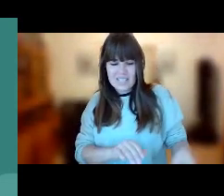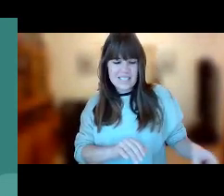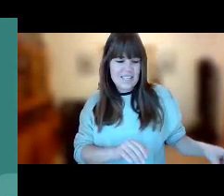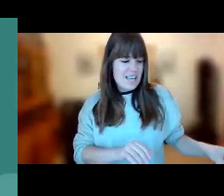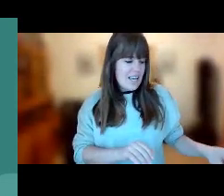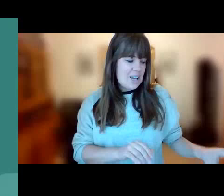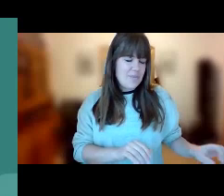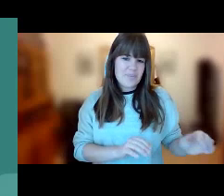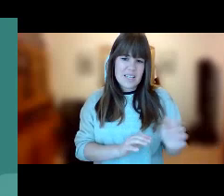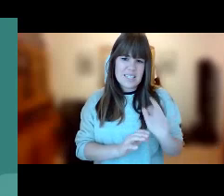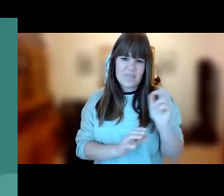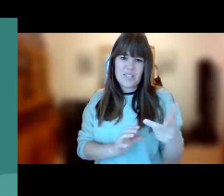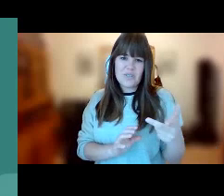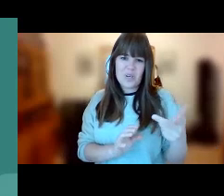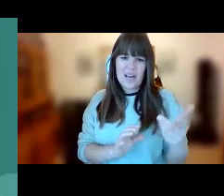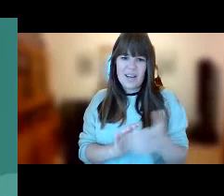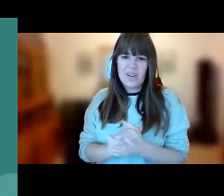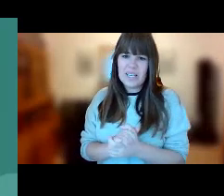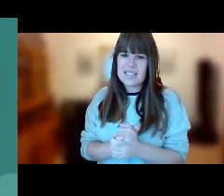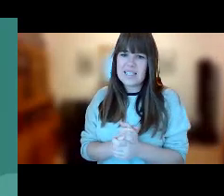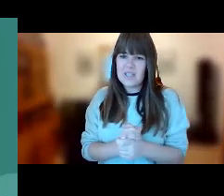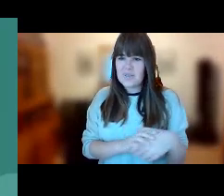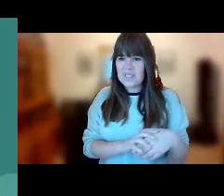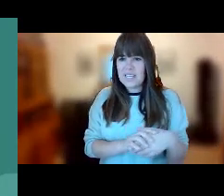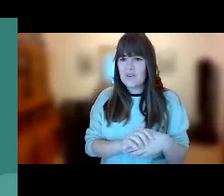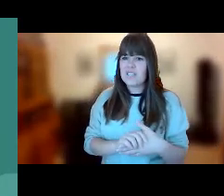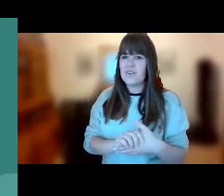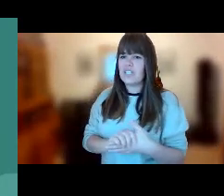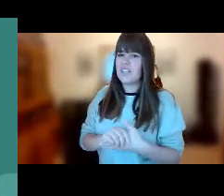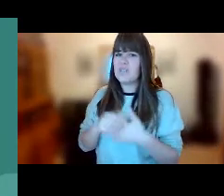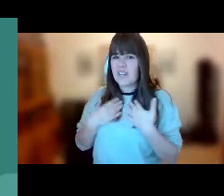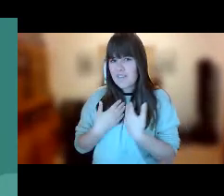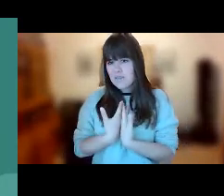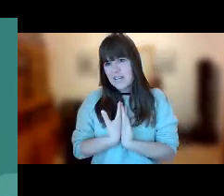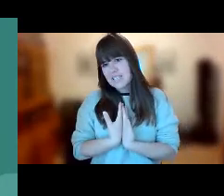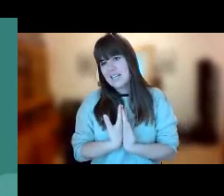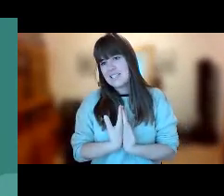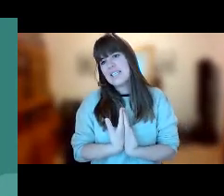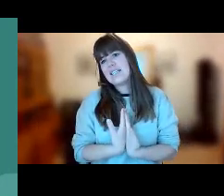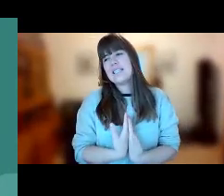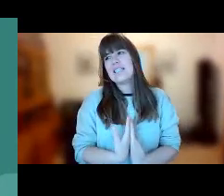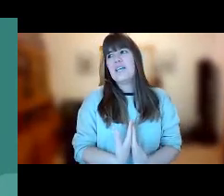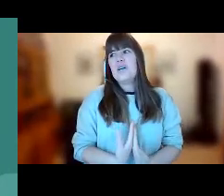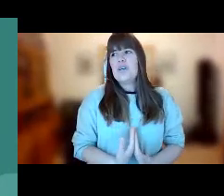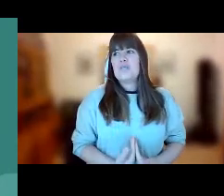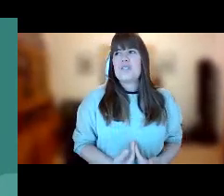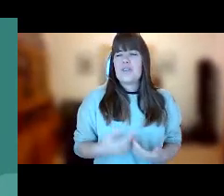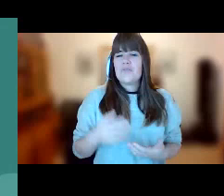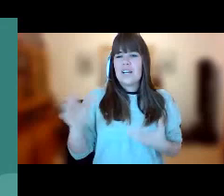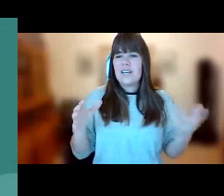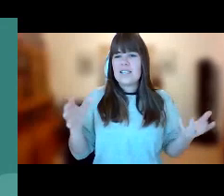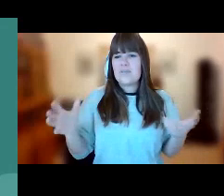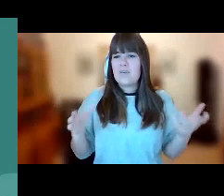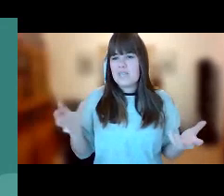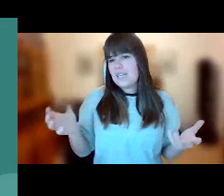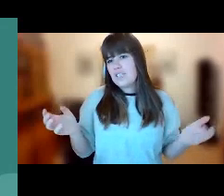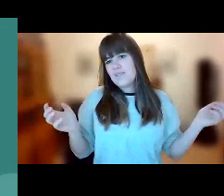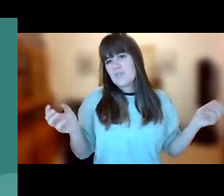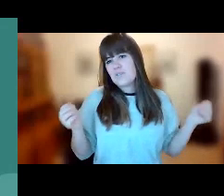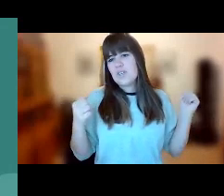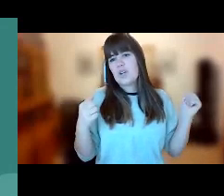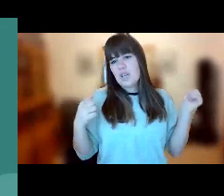that trust. Something we talk about a lot is use of self. So actually using our own personalities and also kind of recognizing